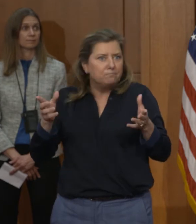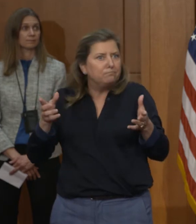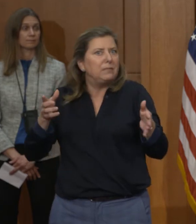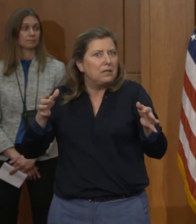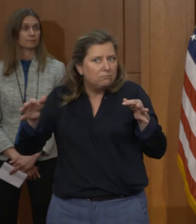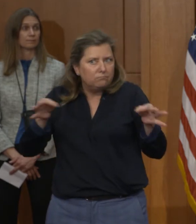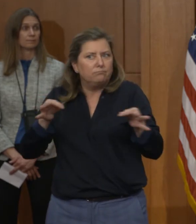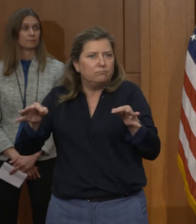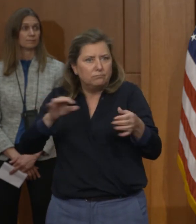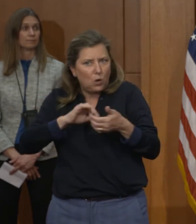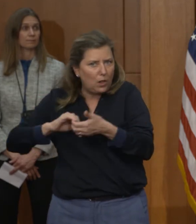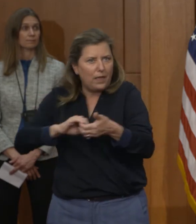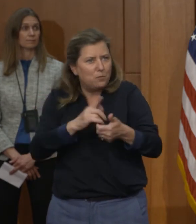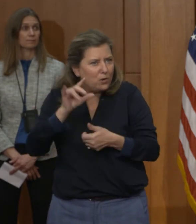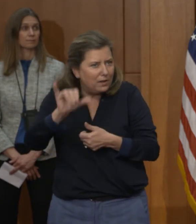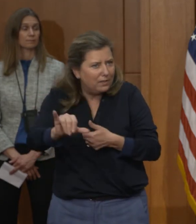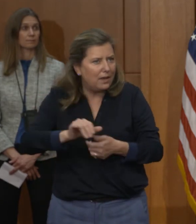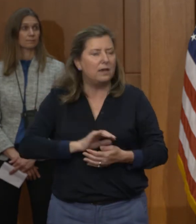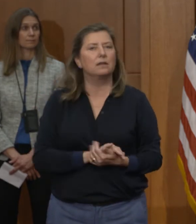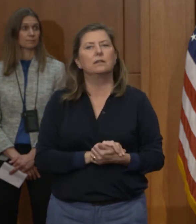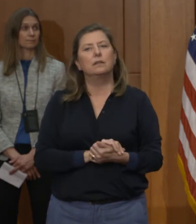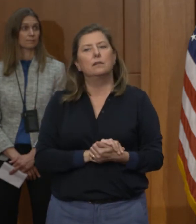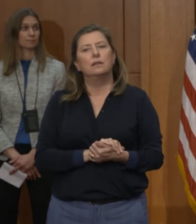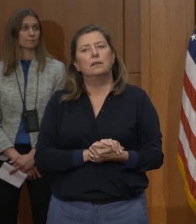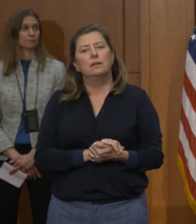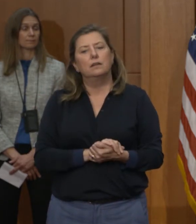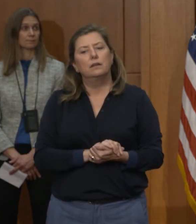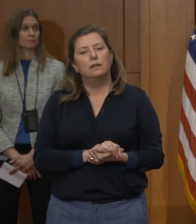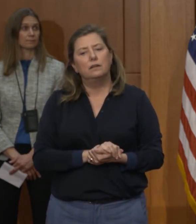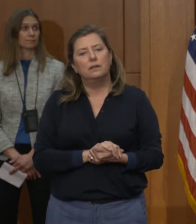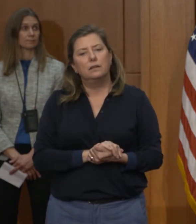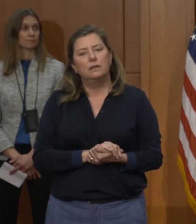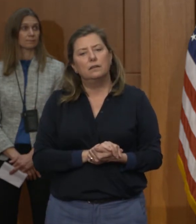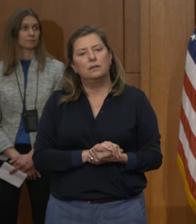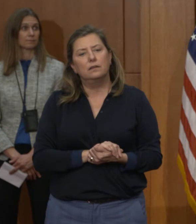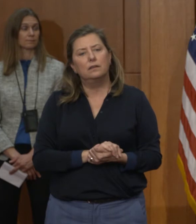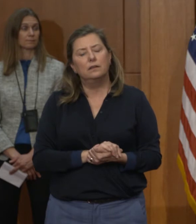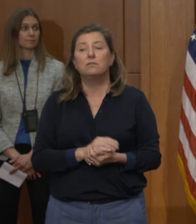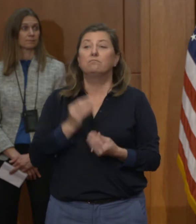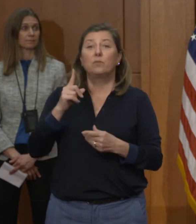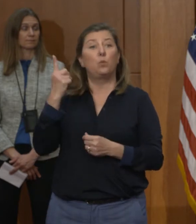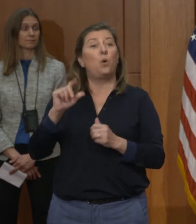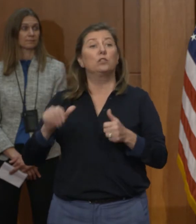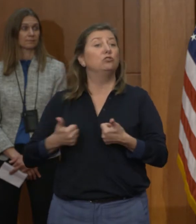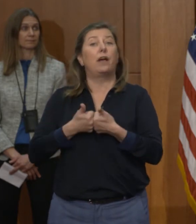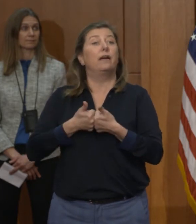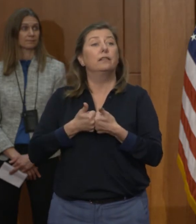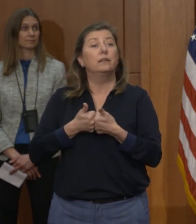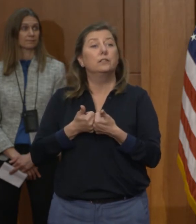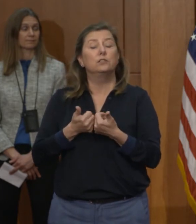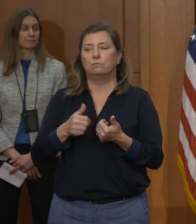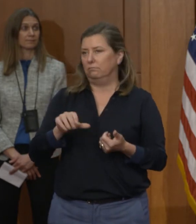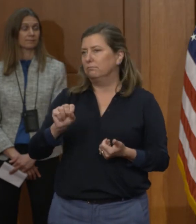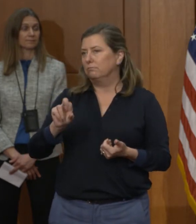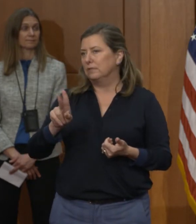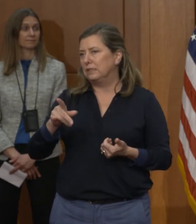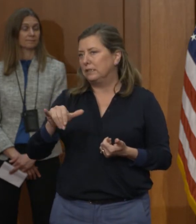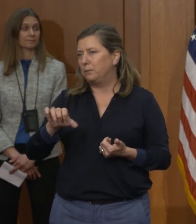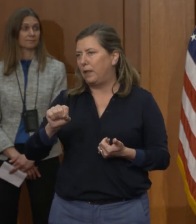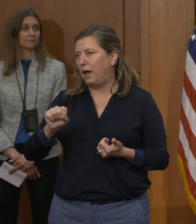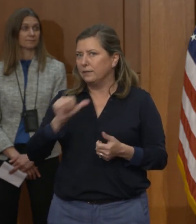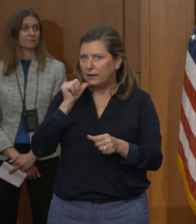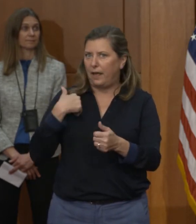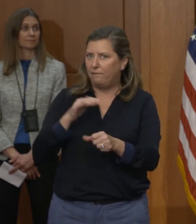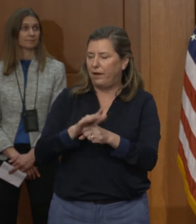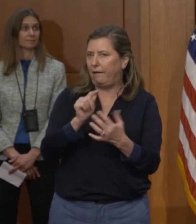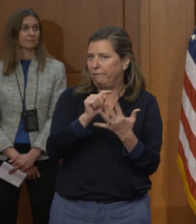collaborating. And one of the, I guess, one of the challenges that we've had, one was supplies, obviously, and we're